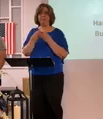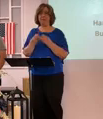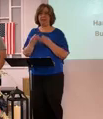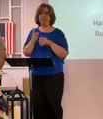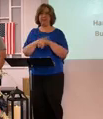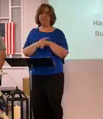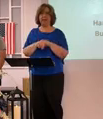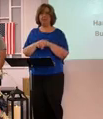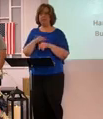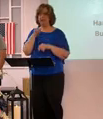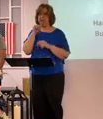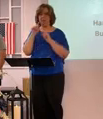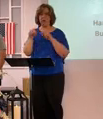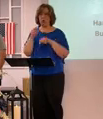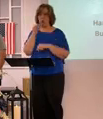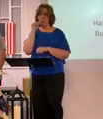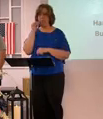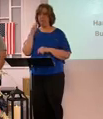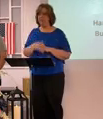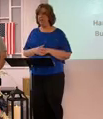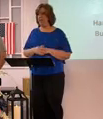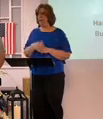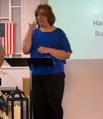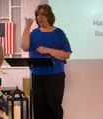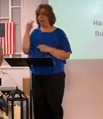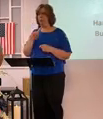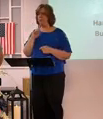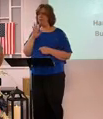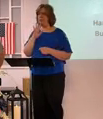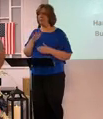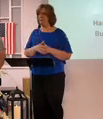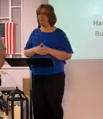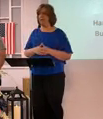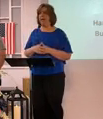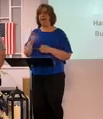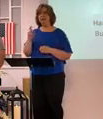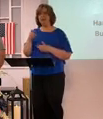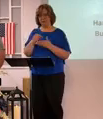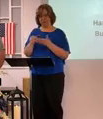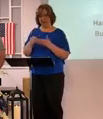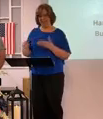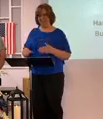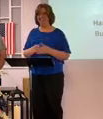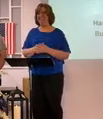and that, I mean, where was I at? I guess I should have wrote stuff down.